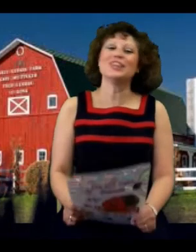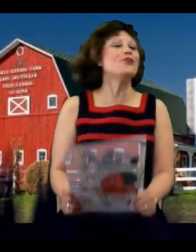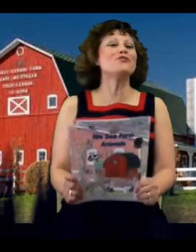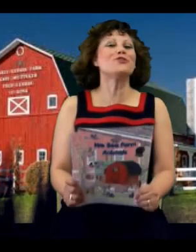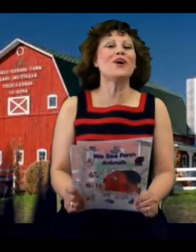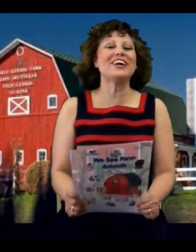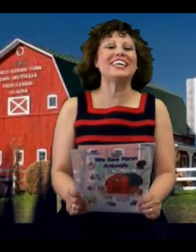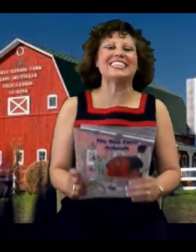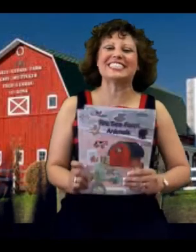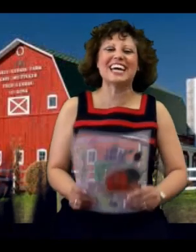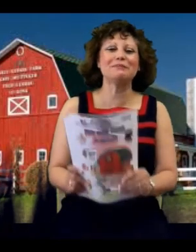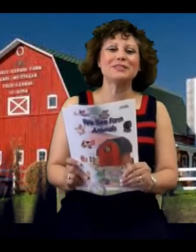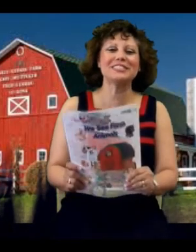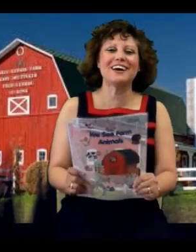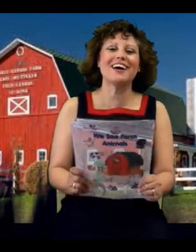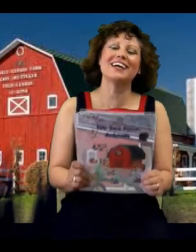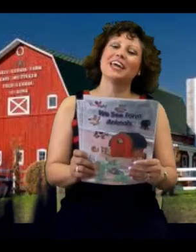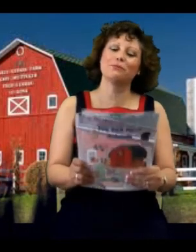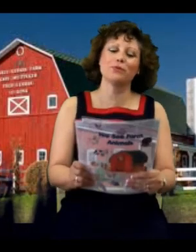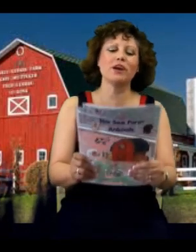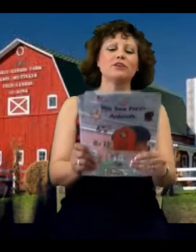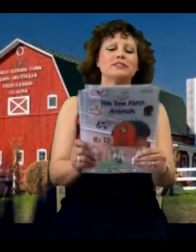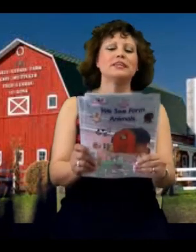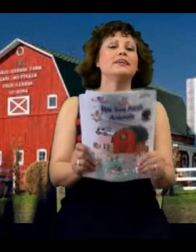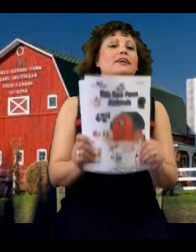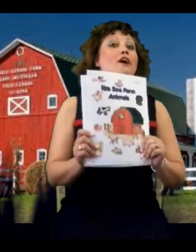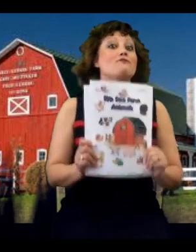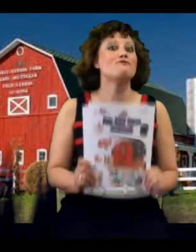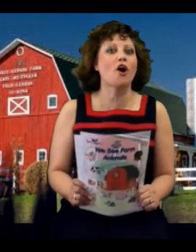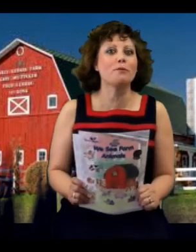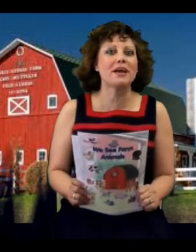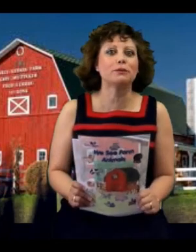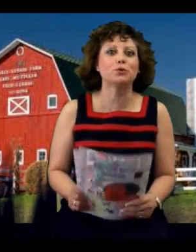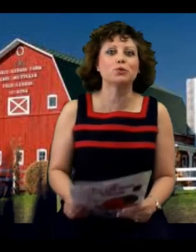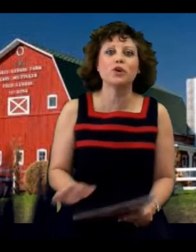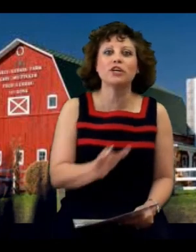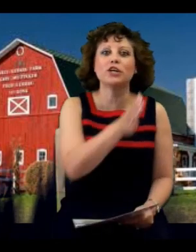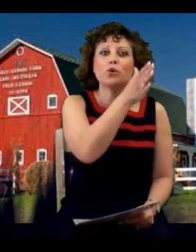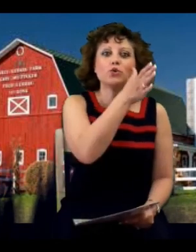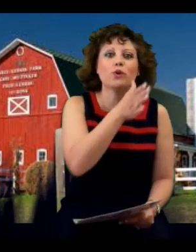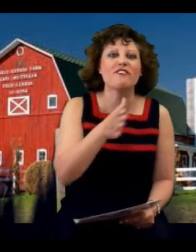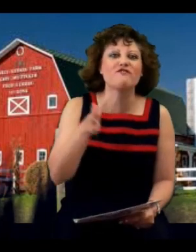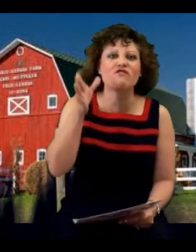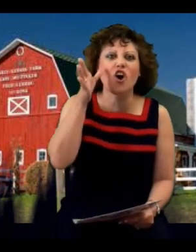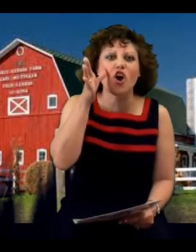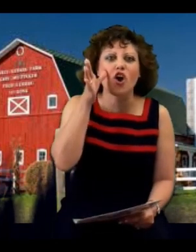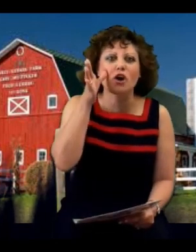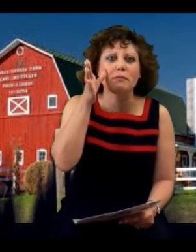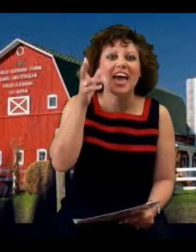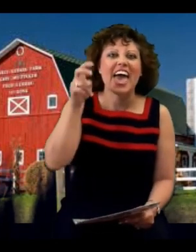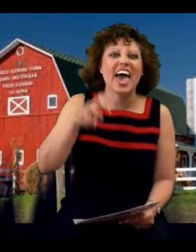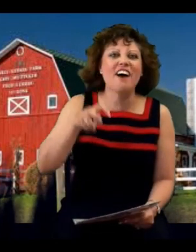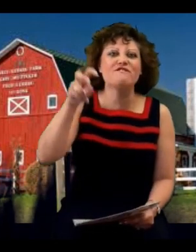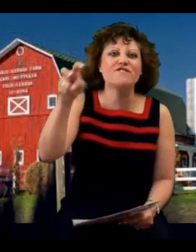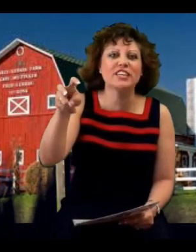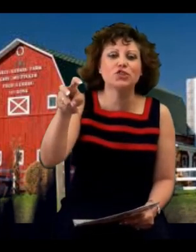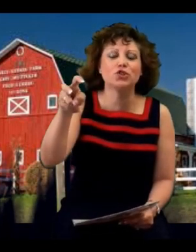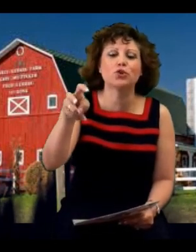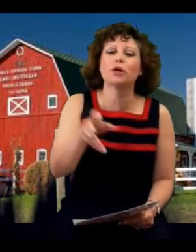Hello everyone, it is time to sign and we are seeing farm animals. We are going to go to a farm adventure and we're